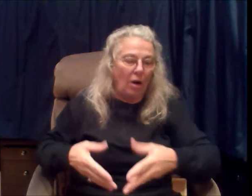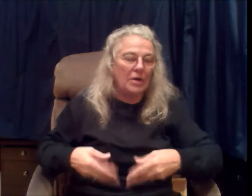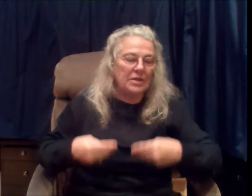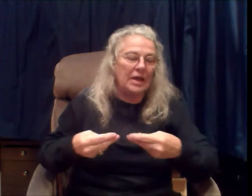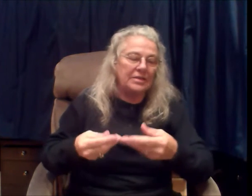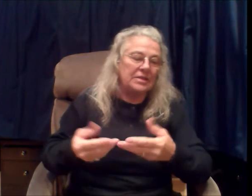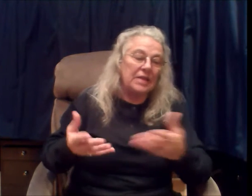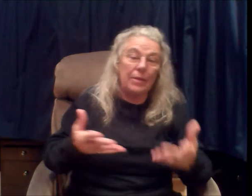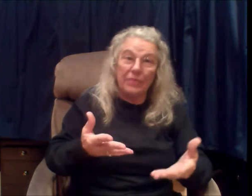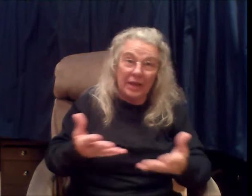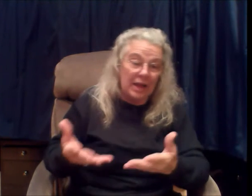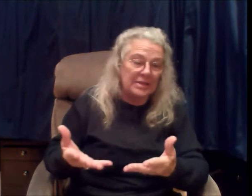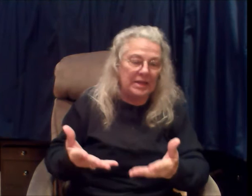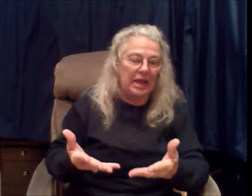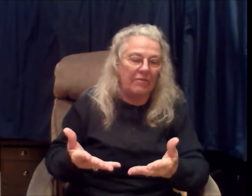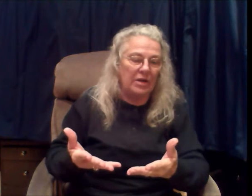Imparts as the same thing as given.